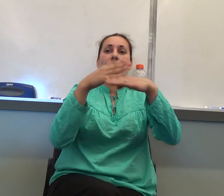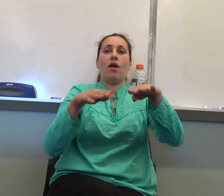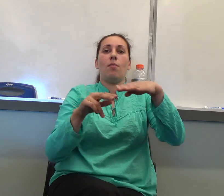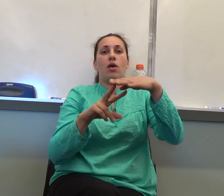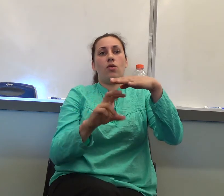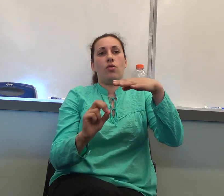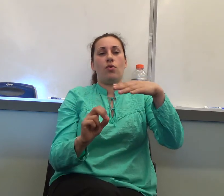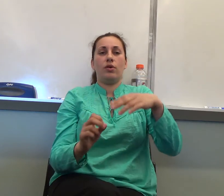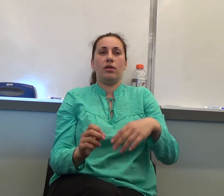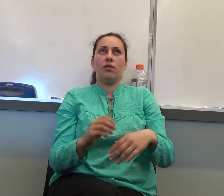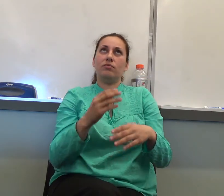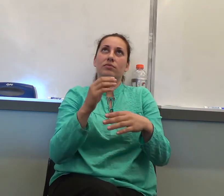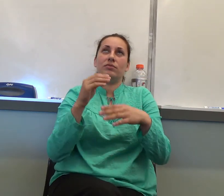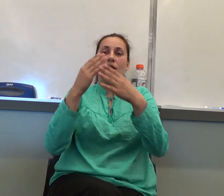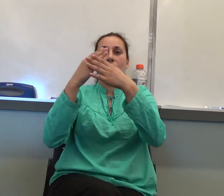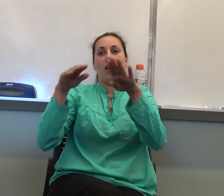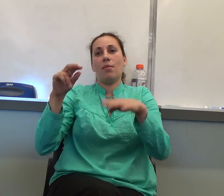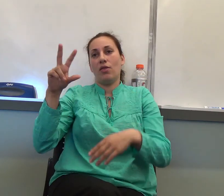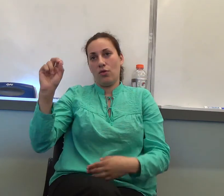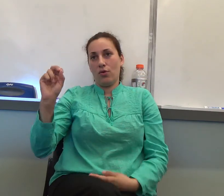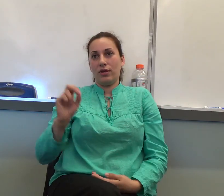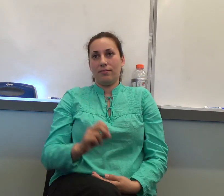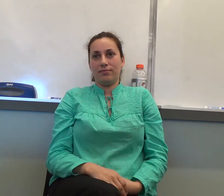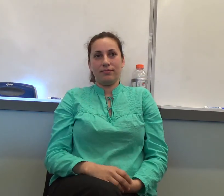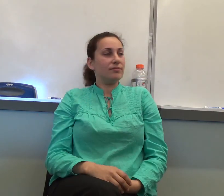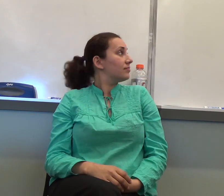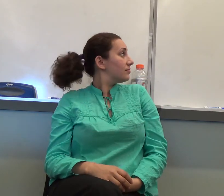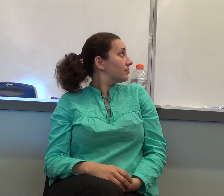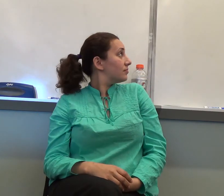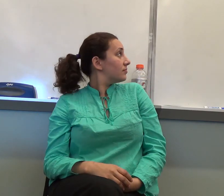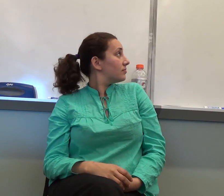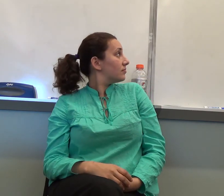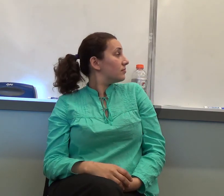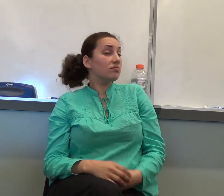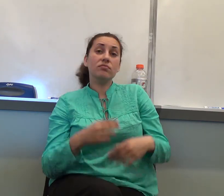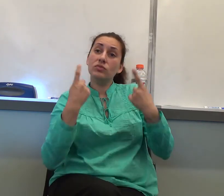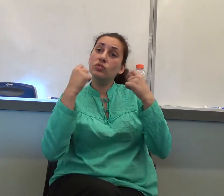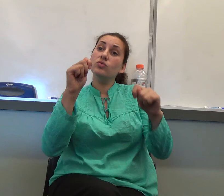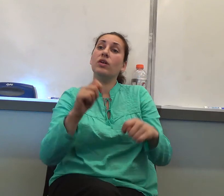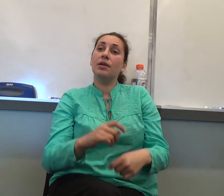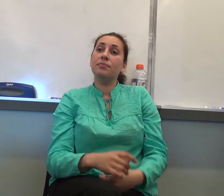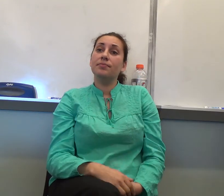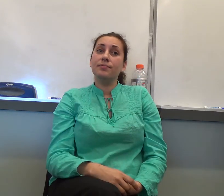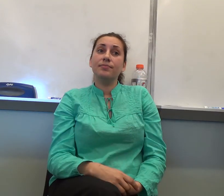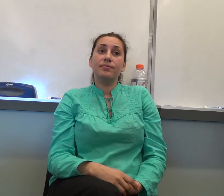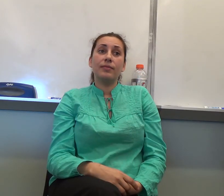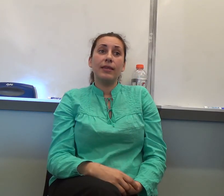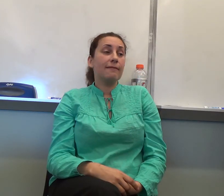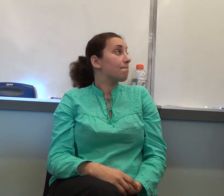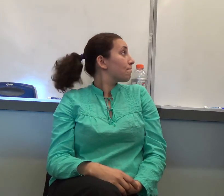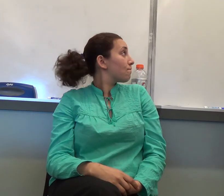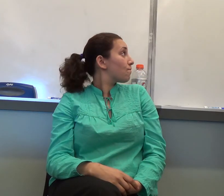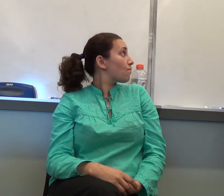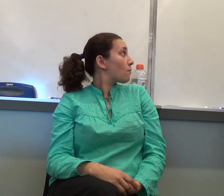I mean, that doesn't look very different from what we just did. But try it and see what happens. All right, 30 is a